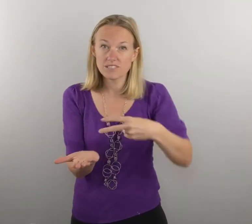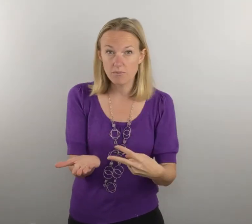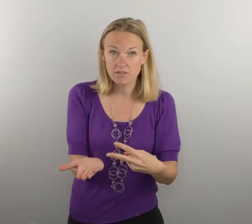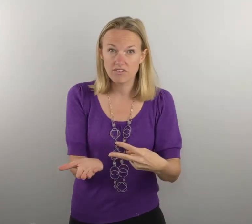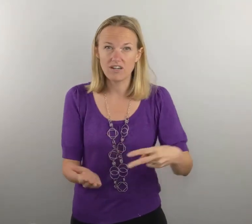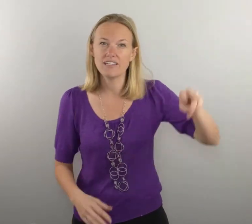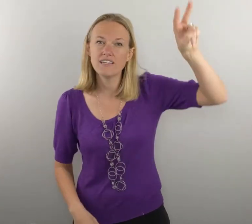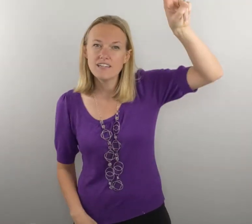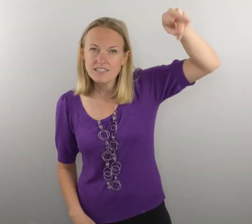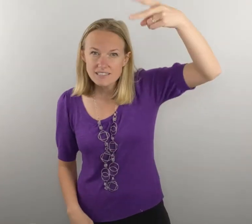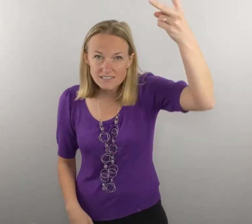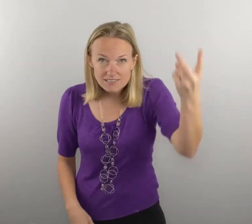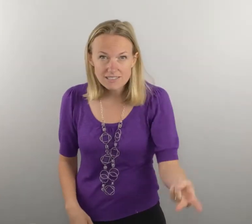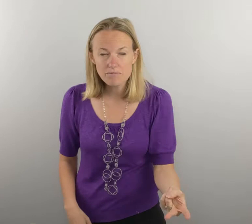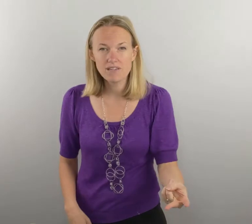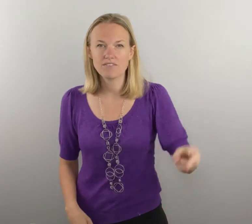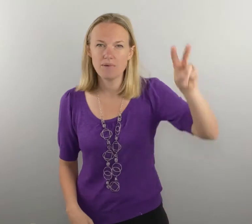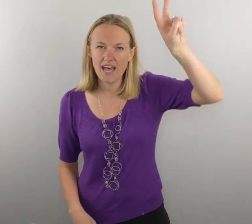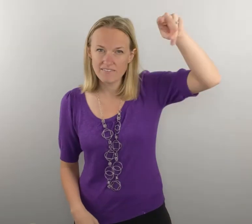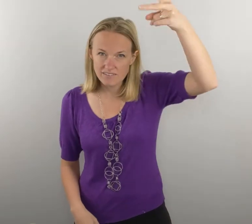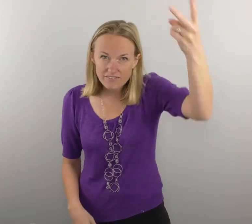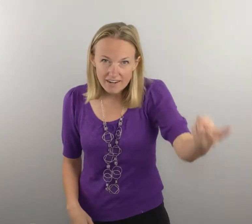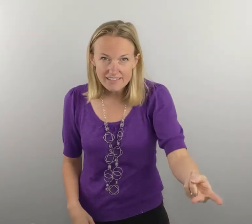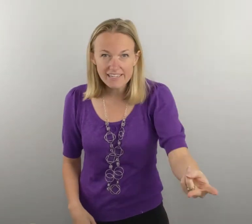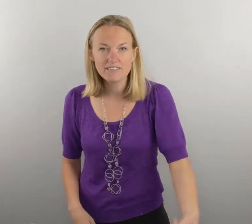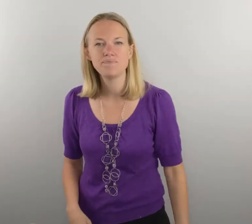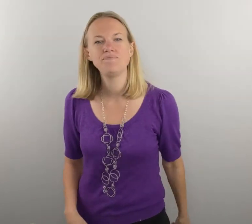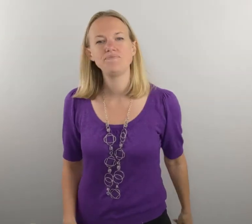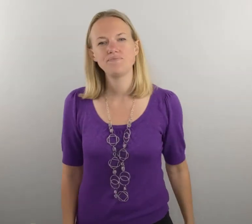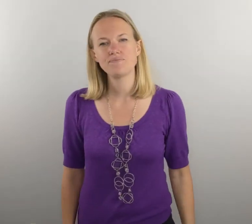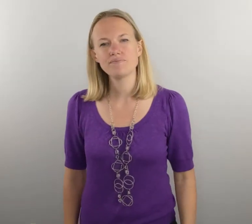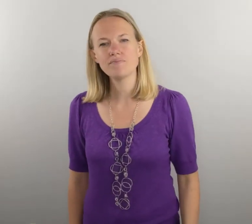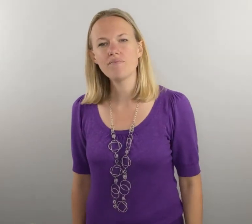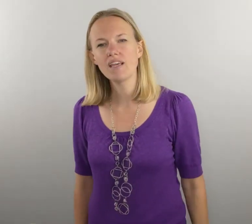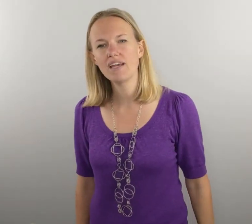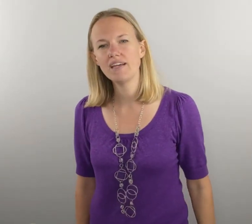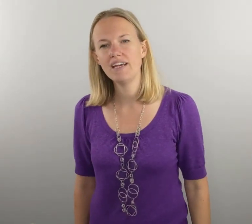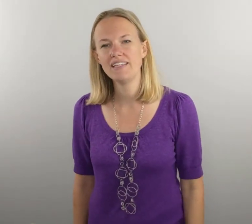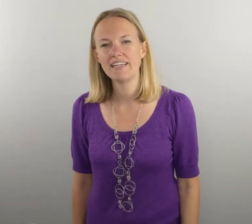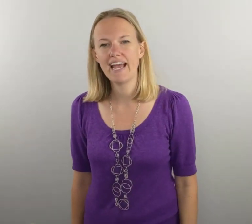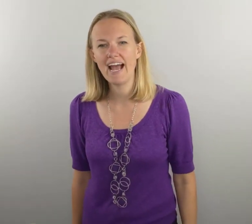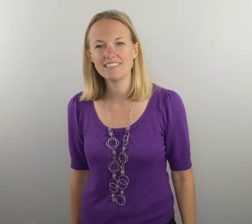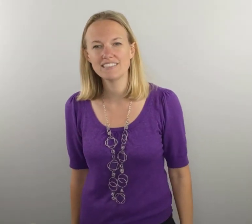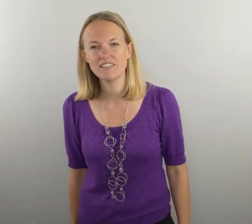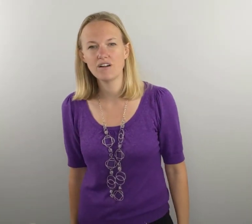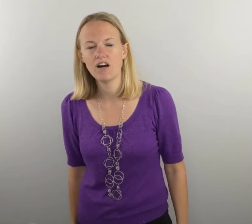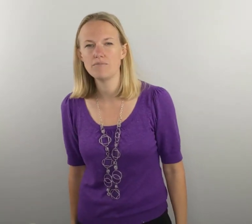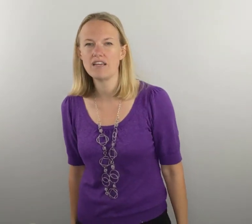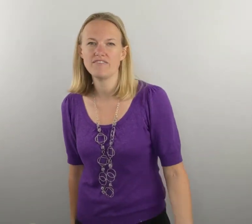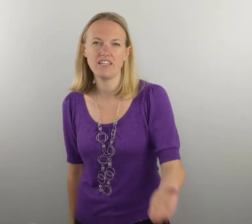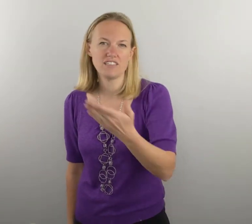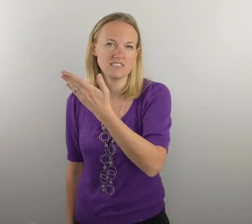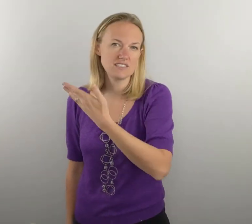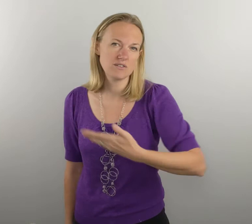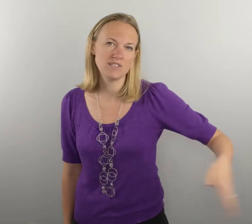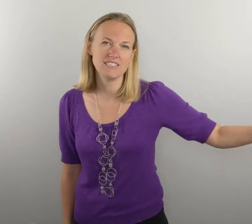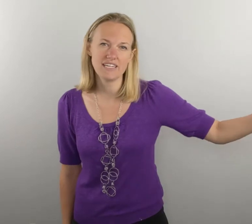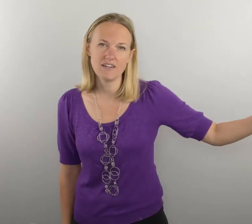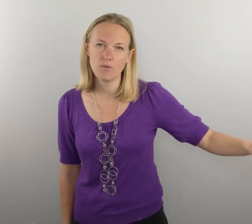someone falling. This is something from heaven falling. Okay, and then cast out all my fears. So once again,